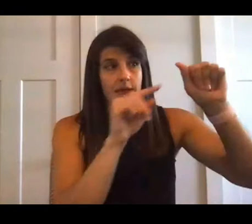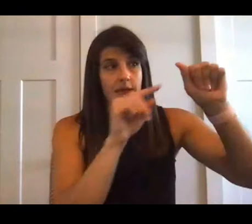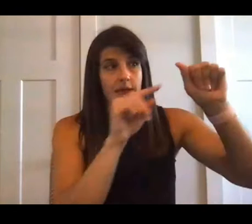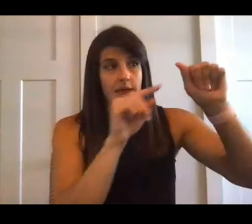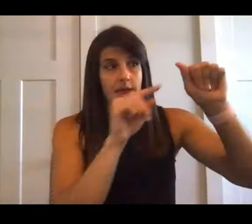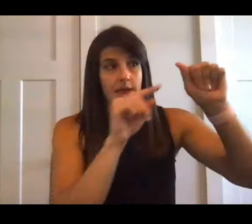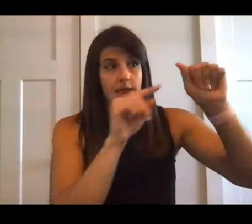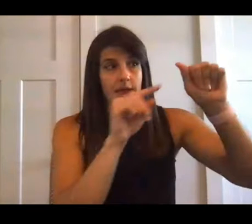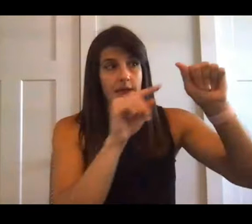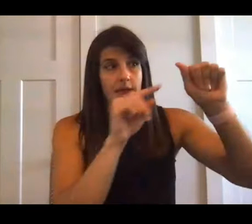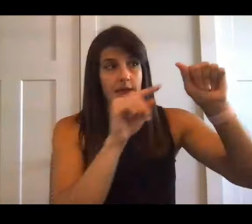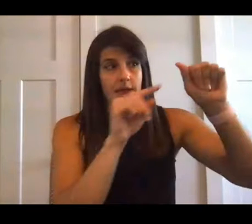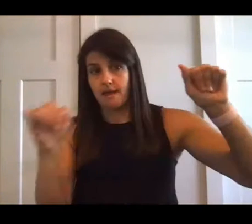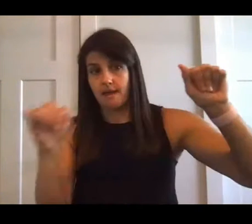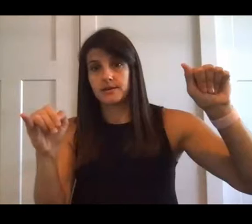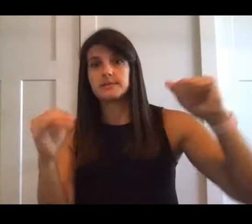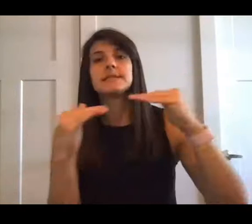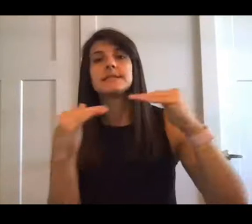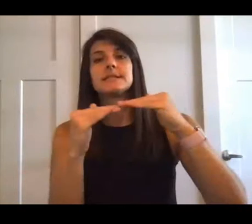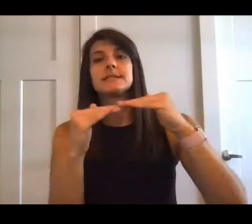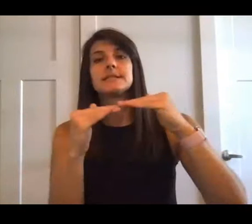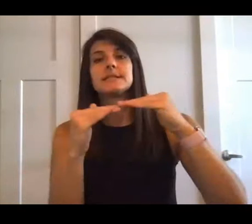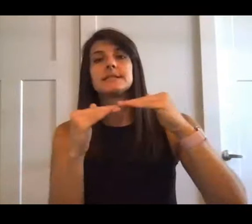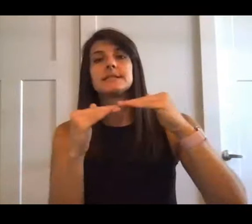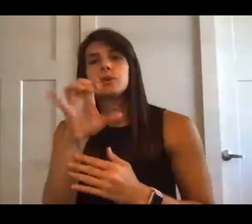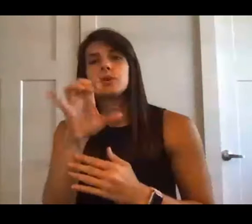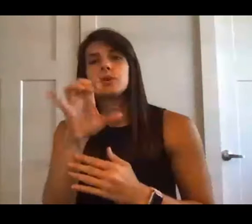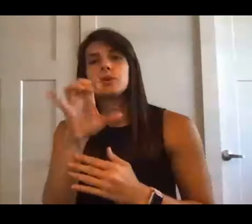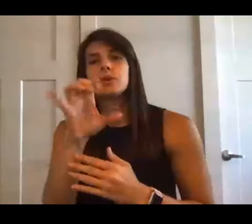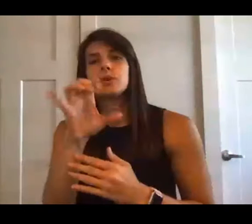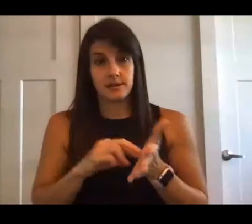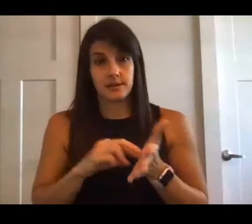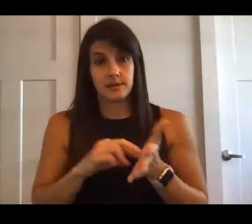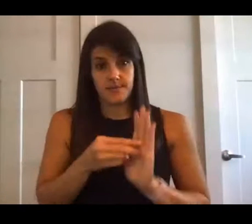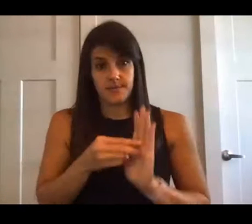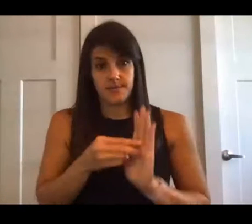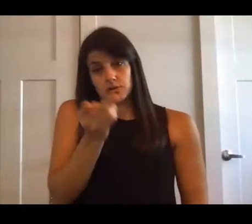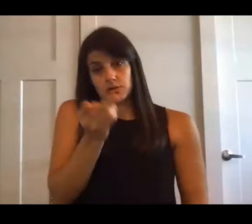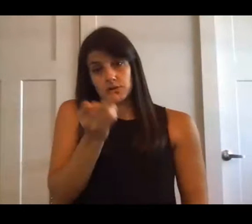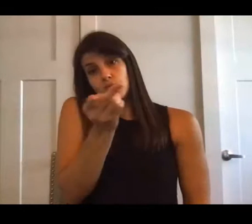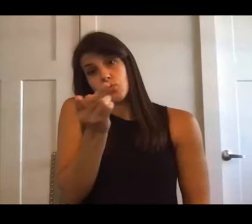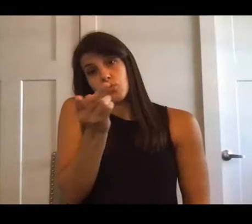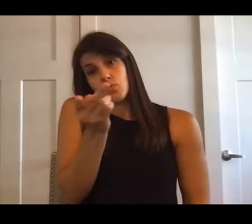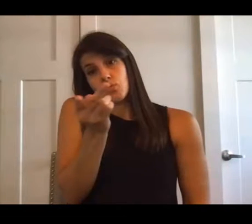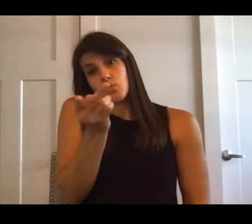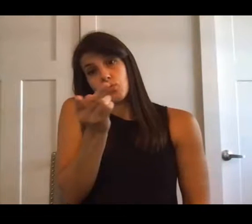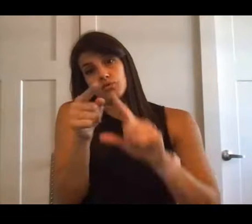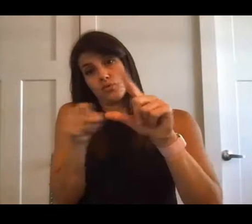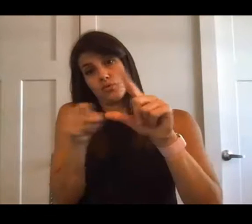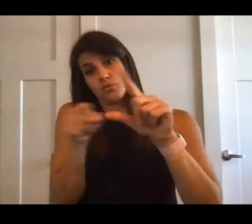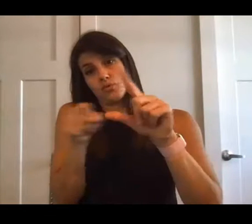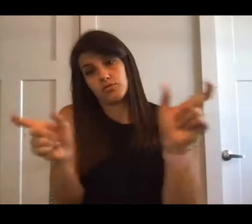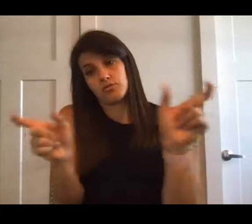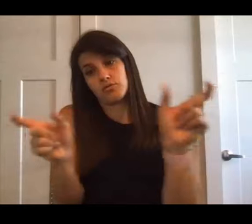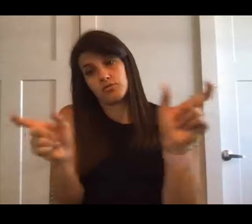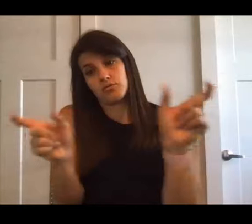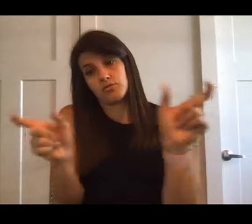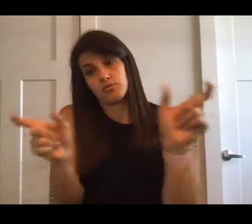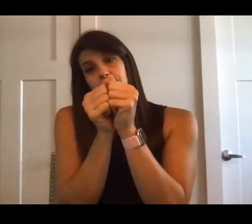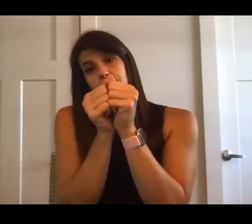180 degrees. These two angles will add to equal 180 degrees. So